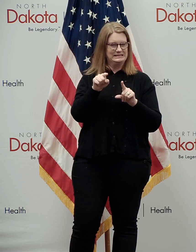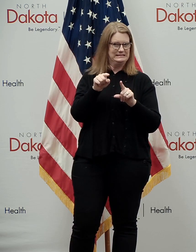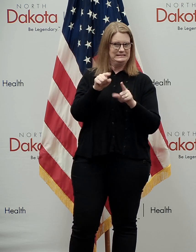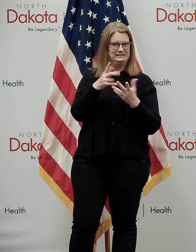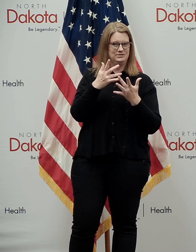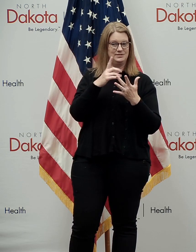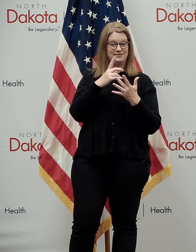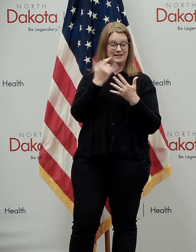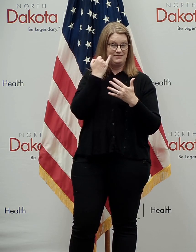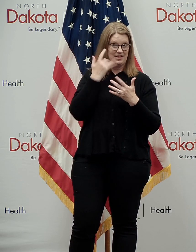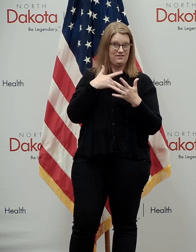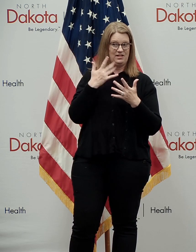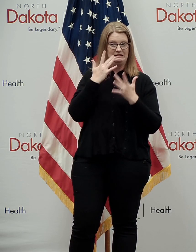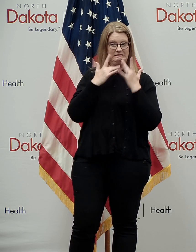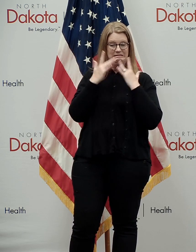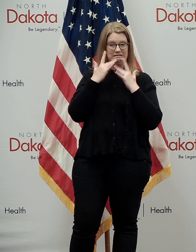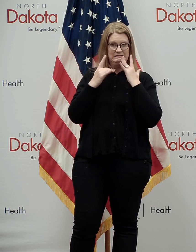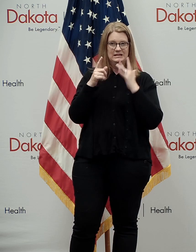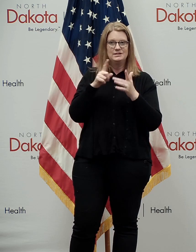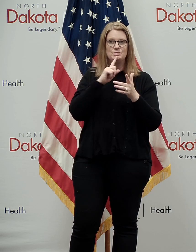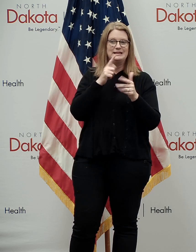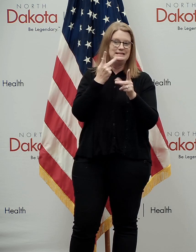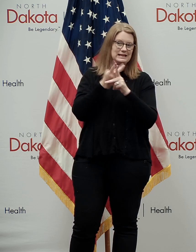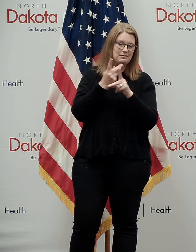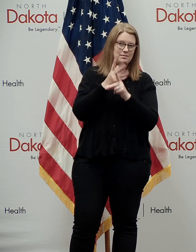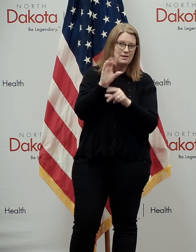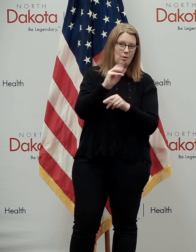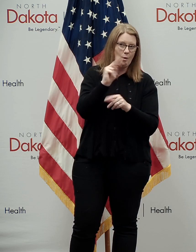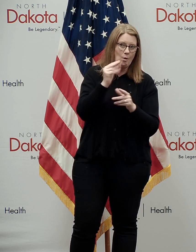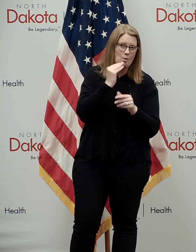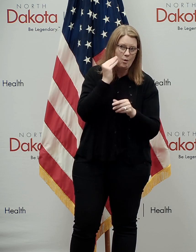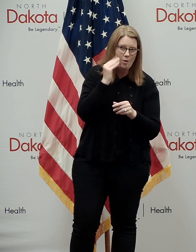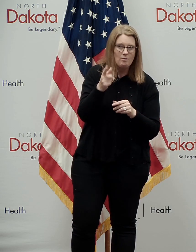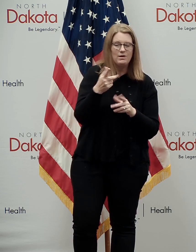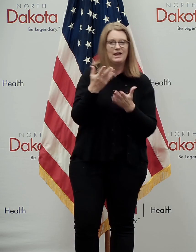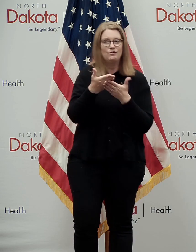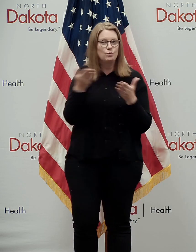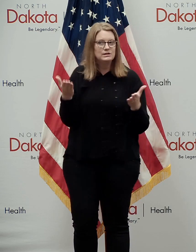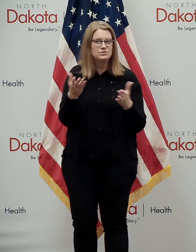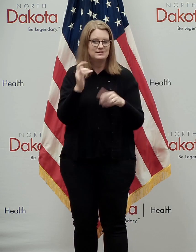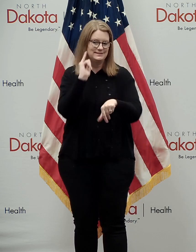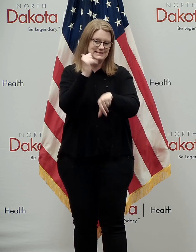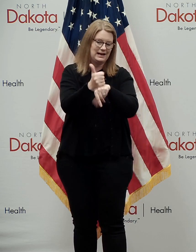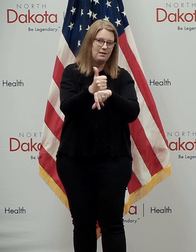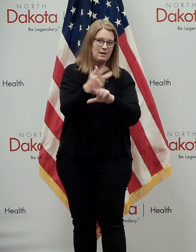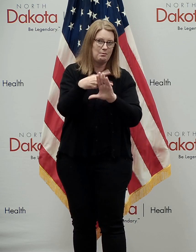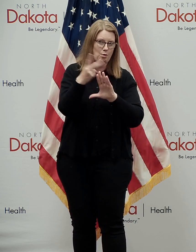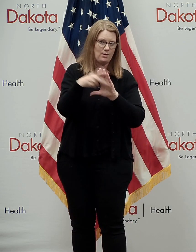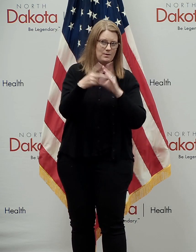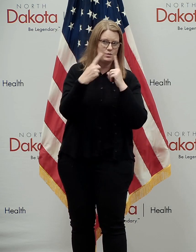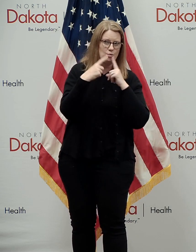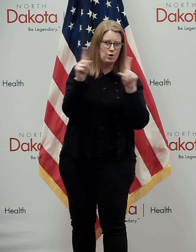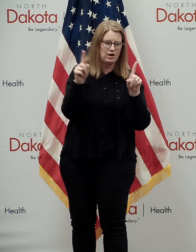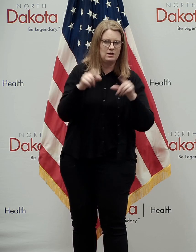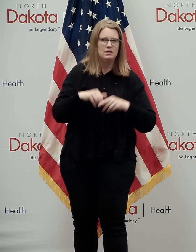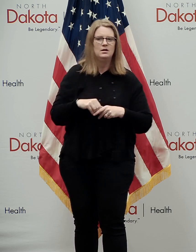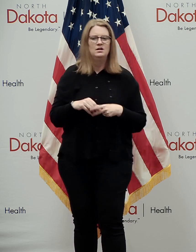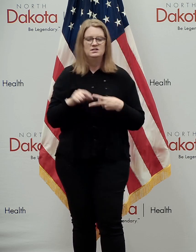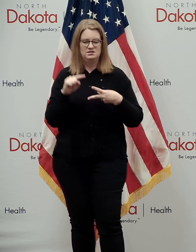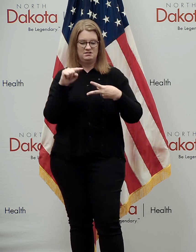maintain this housing first strategy. And we've got the resources in place and a program that's working. So on that one, I don't think there